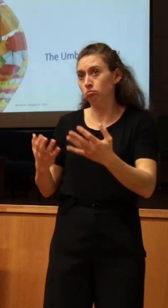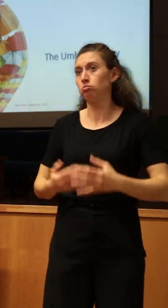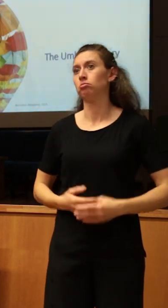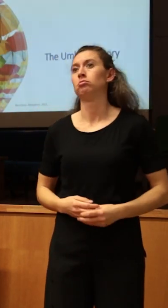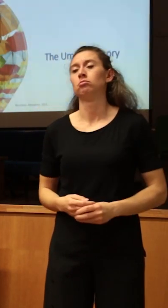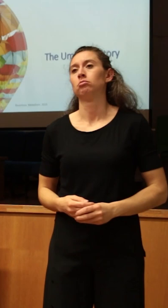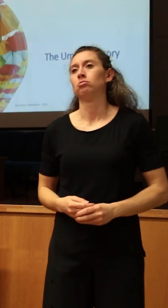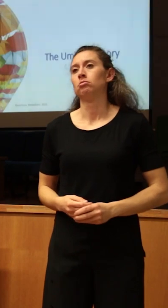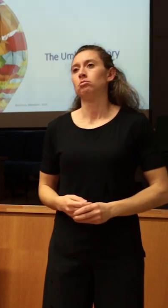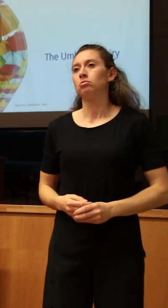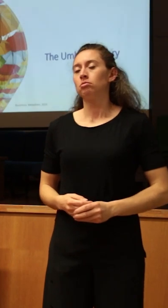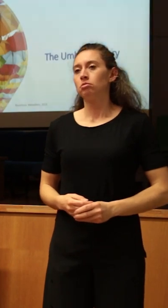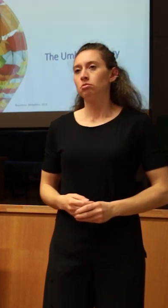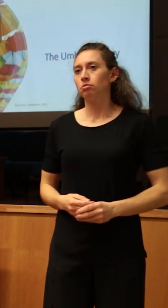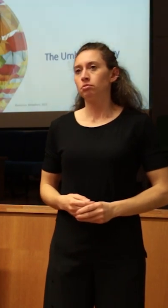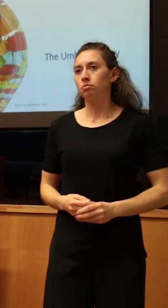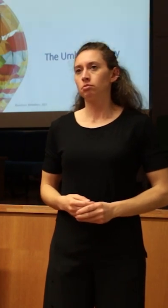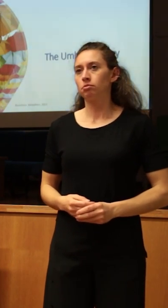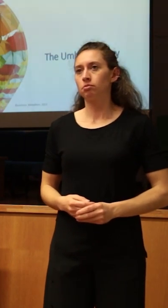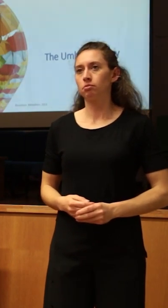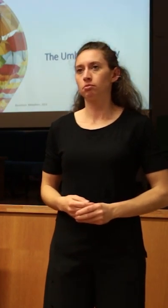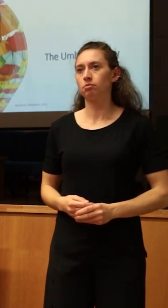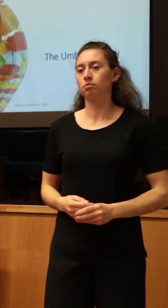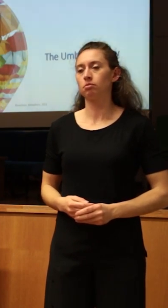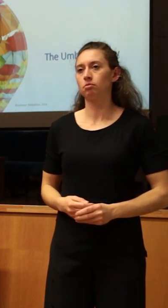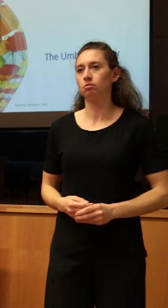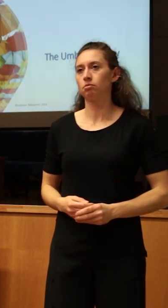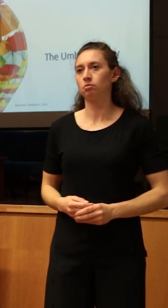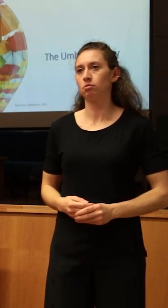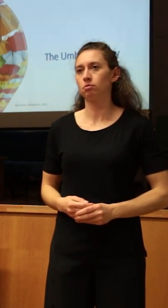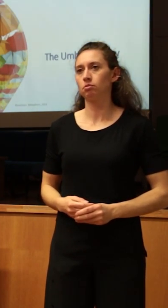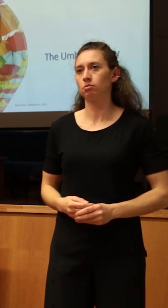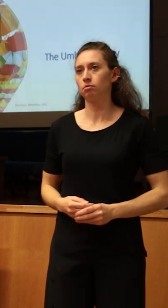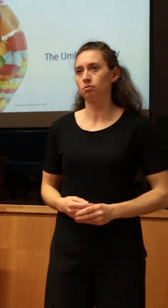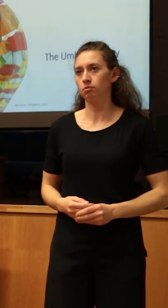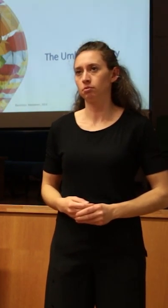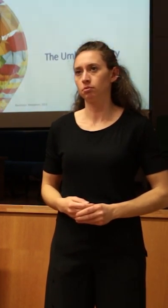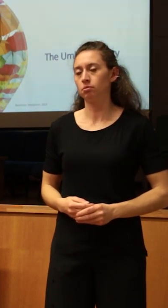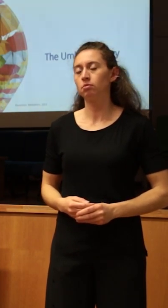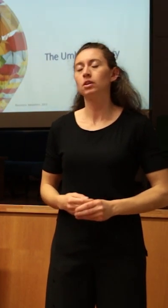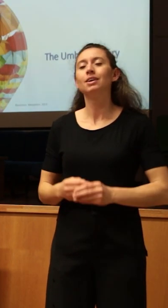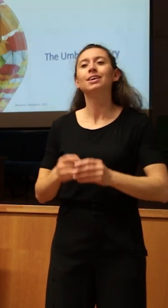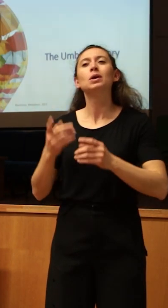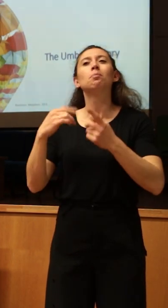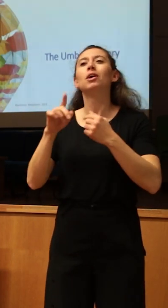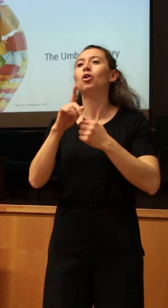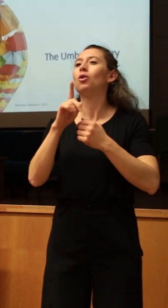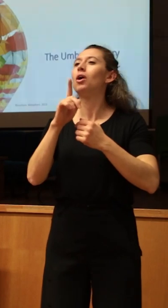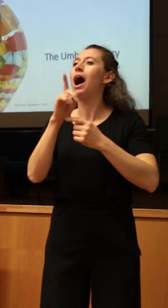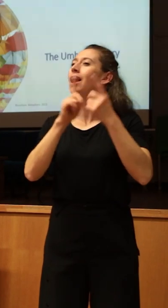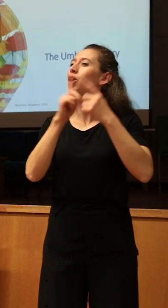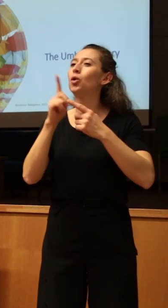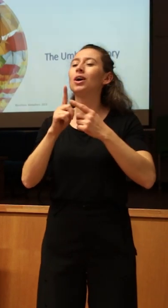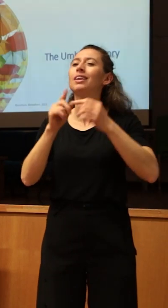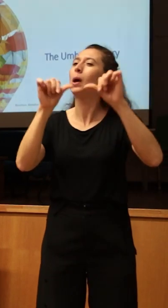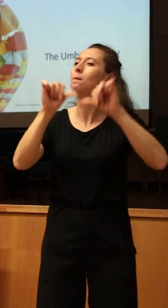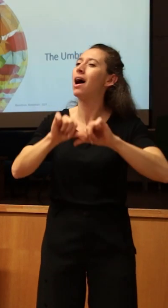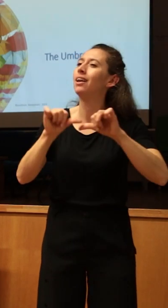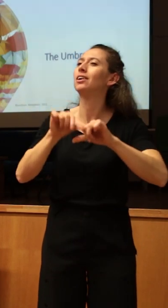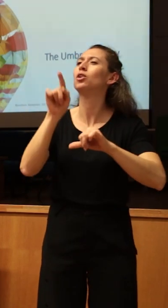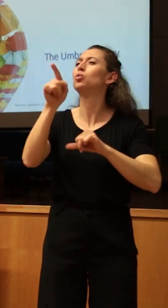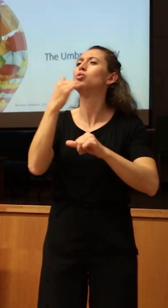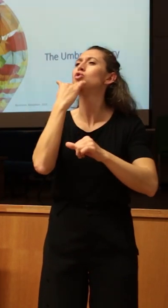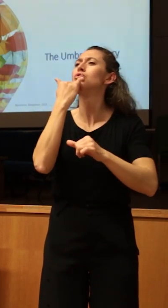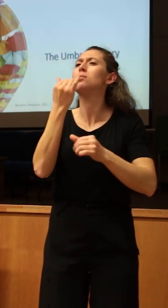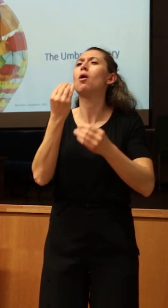not okay is that not to know what is your metaphor. Lo que no está bien es no saber cuál es tu